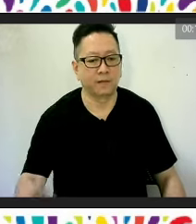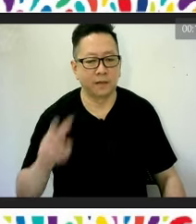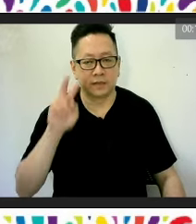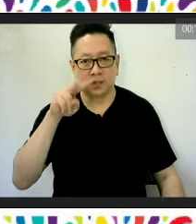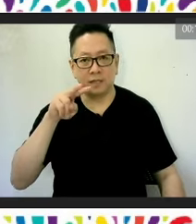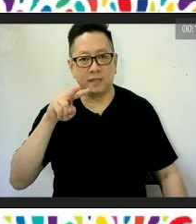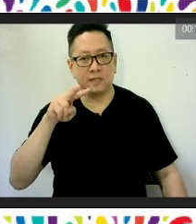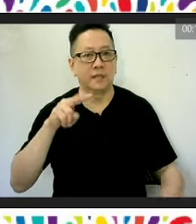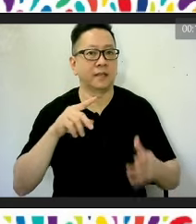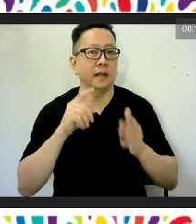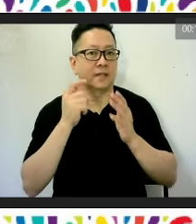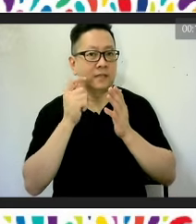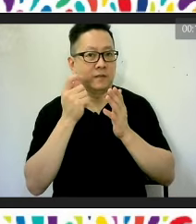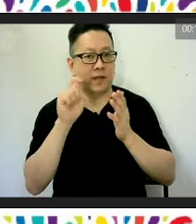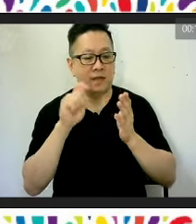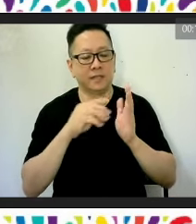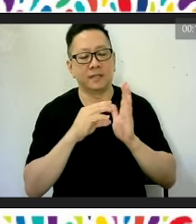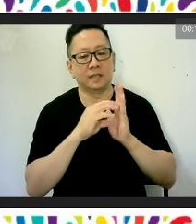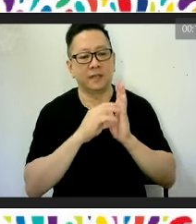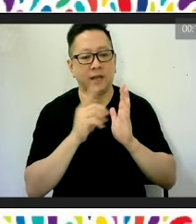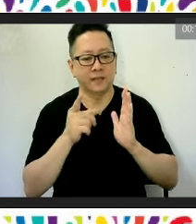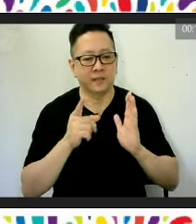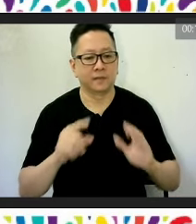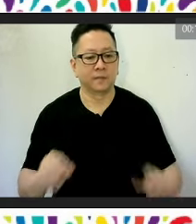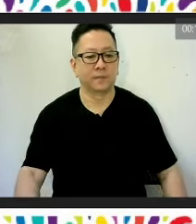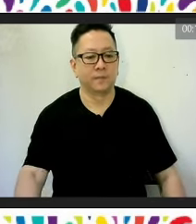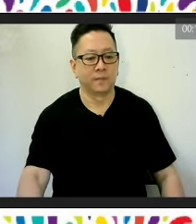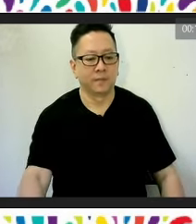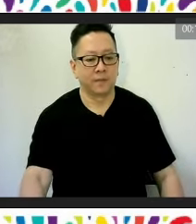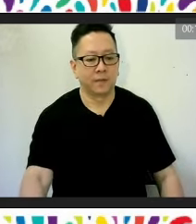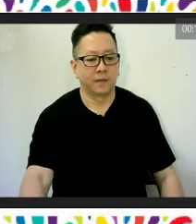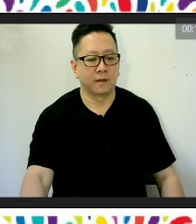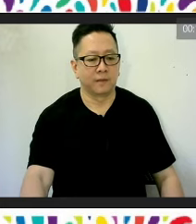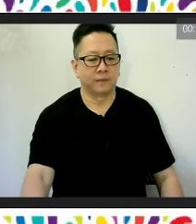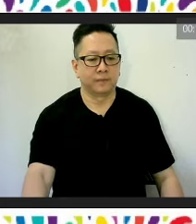Okay, you can see this is the text. Okay, this is the text.